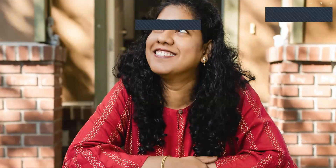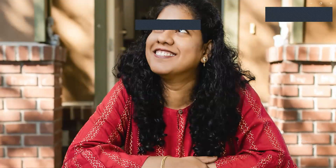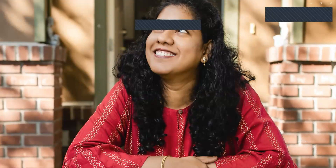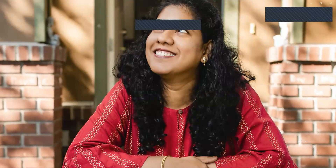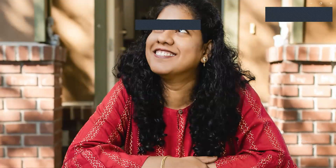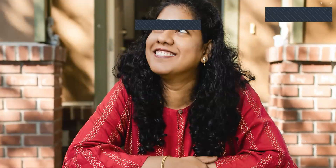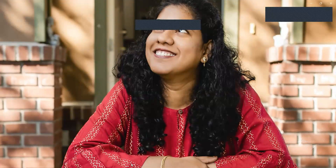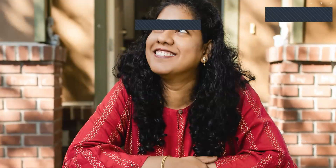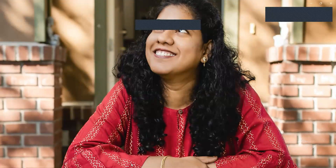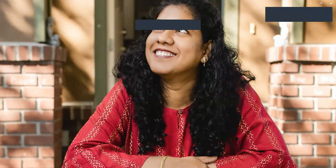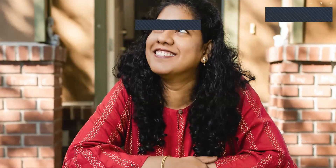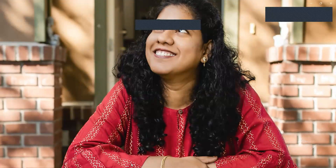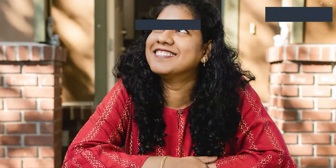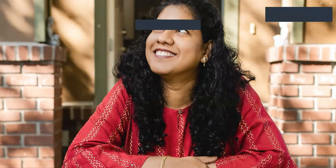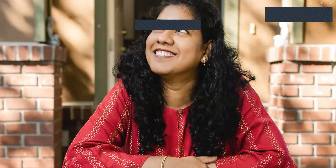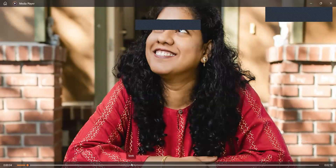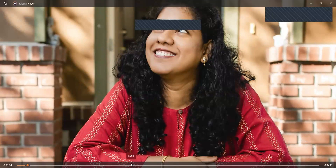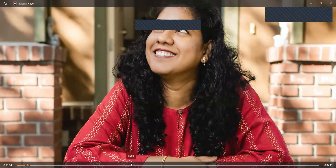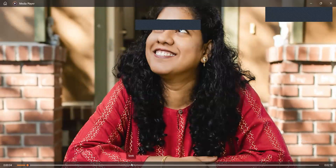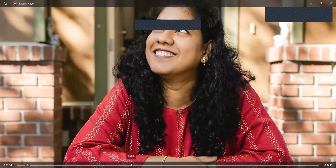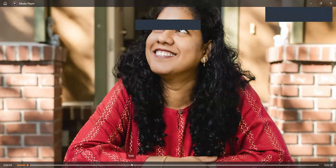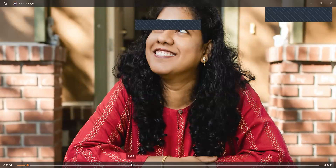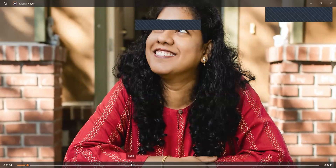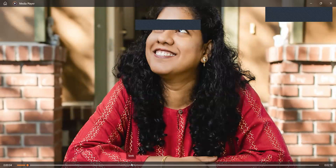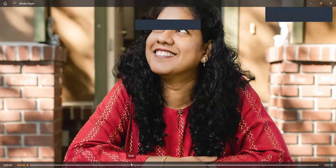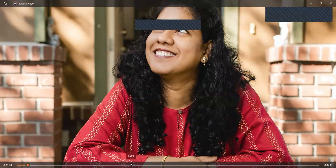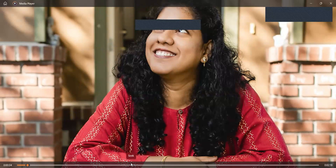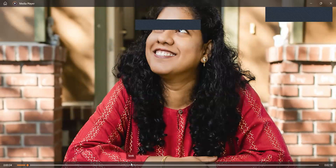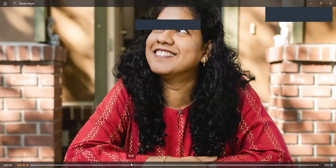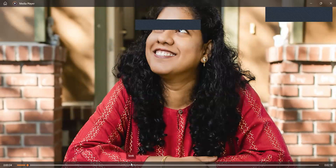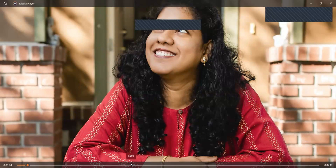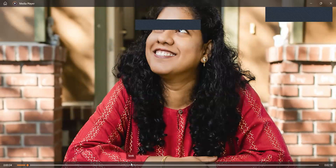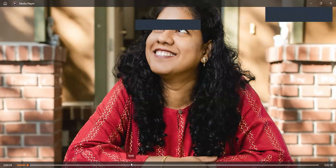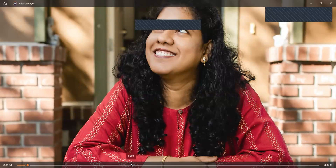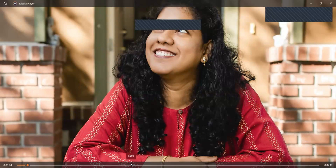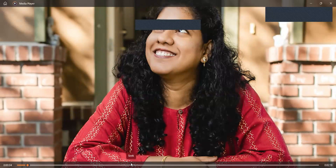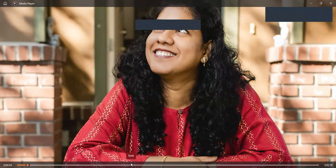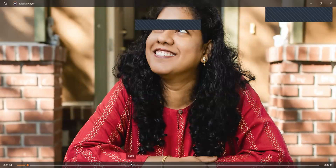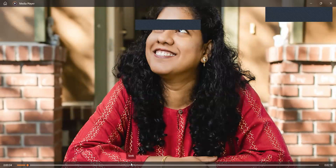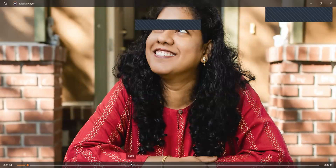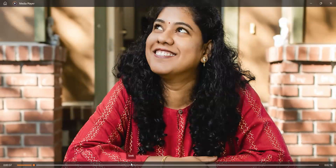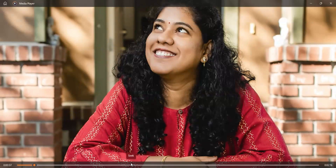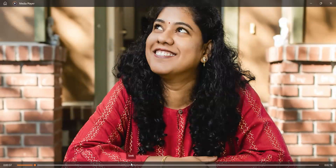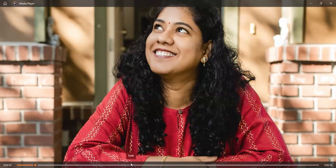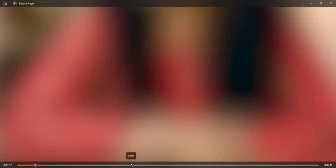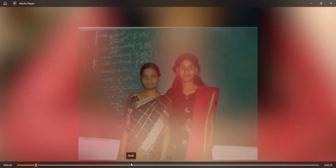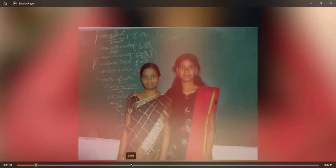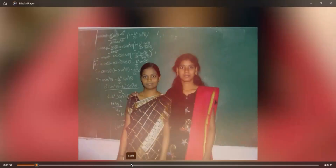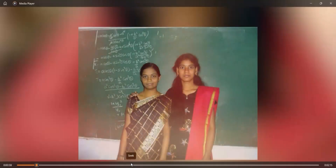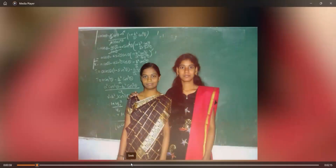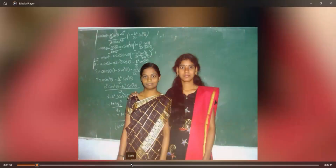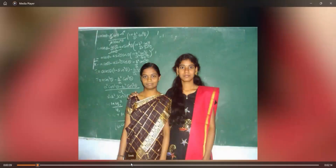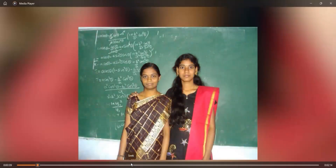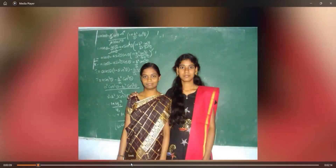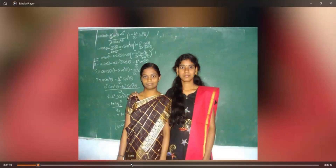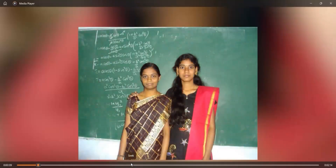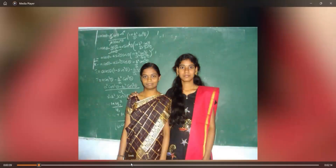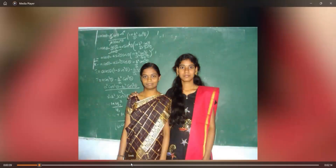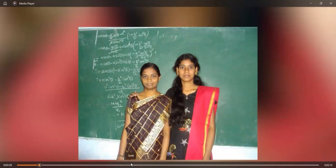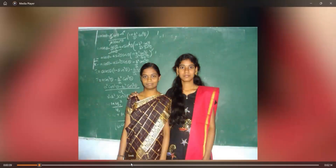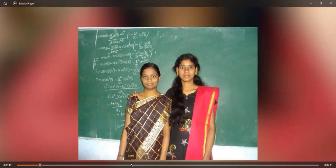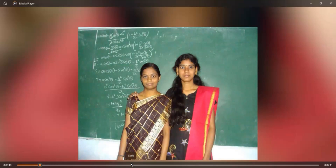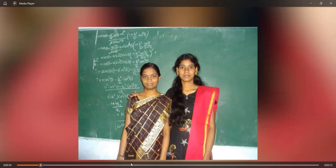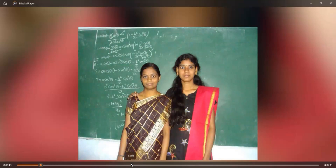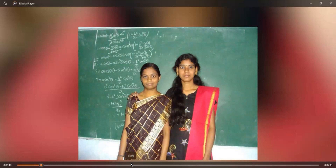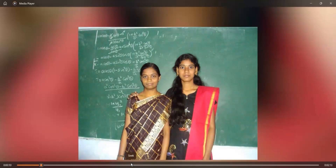I am Anita Amarnath. I completed my master's in technology in 2014. And wanted to become